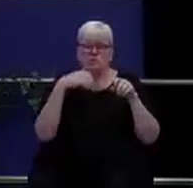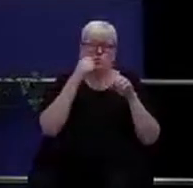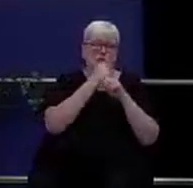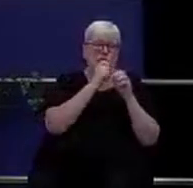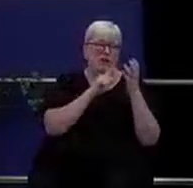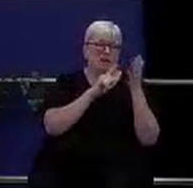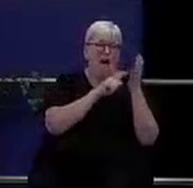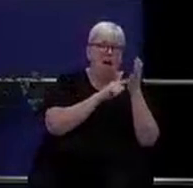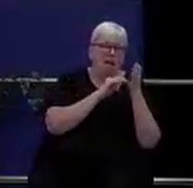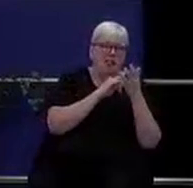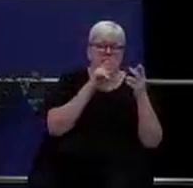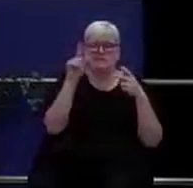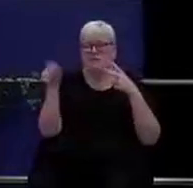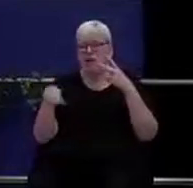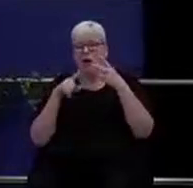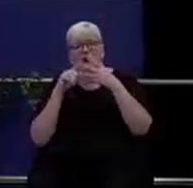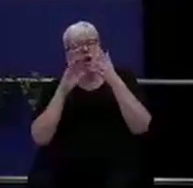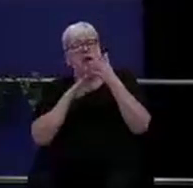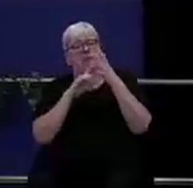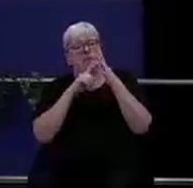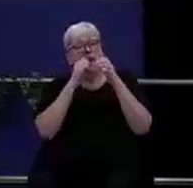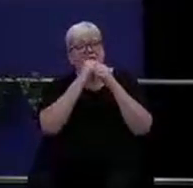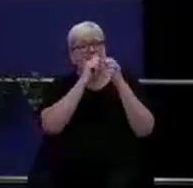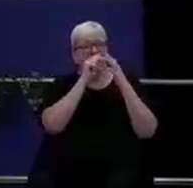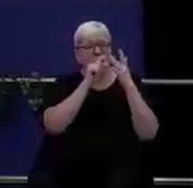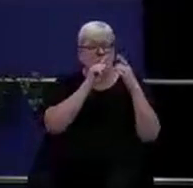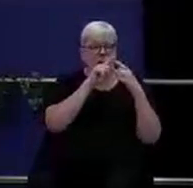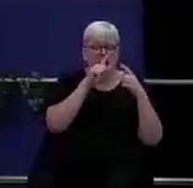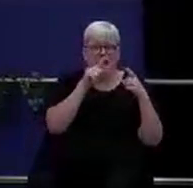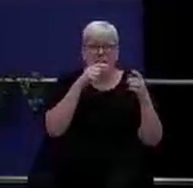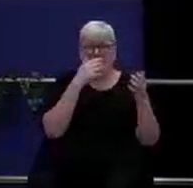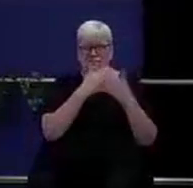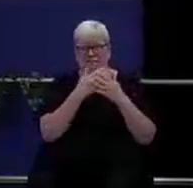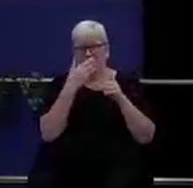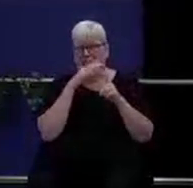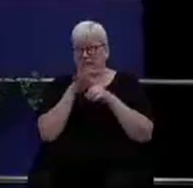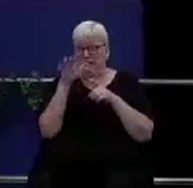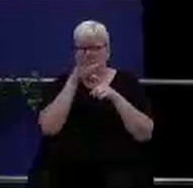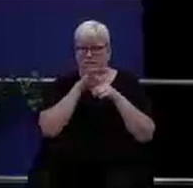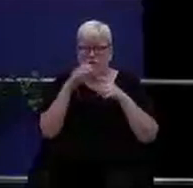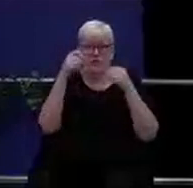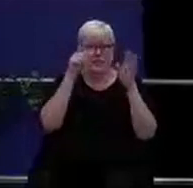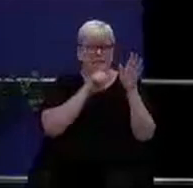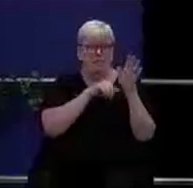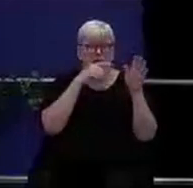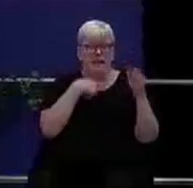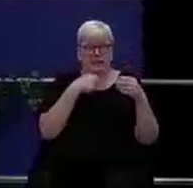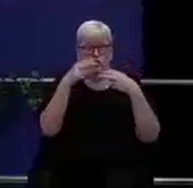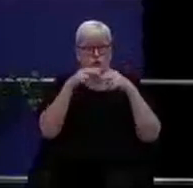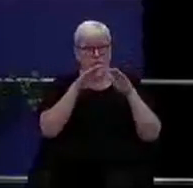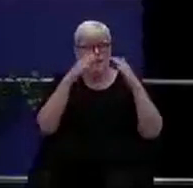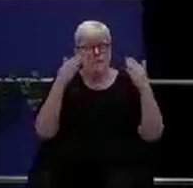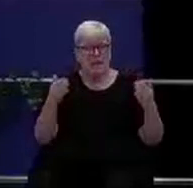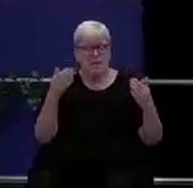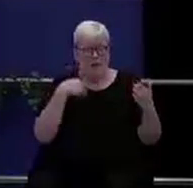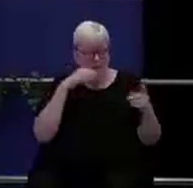or whatever, very much dictated by the newspapers they read that have certain attitudes, and why is